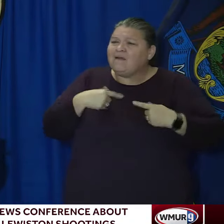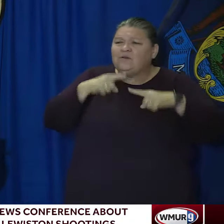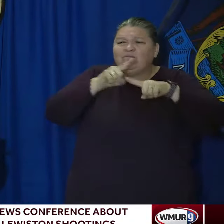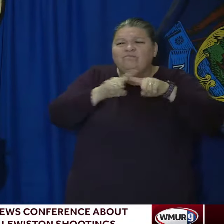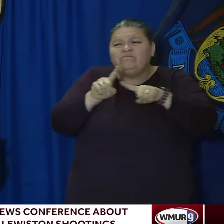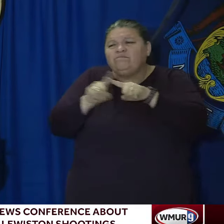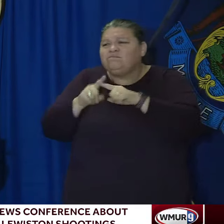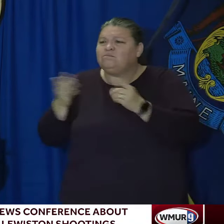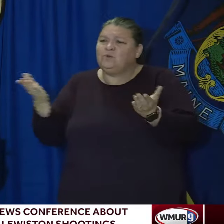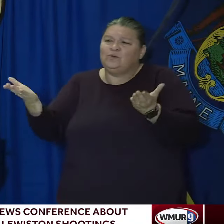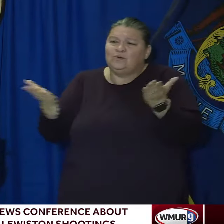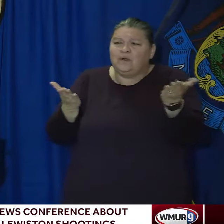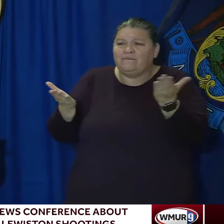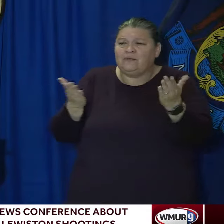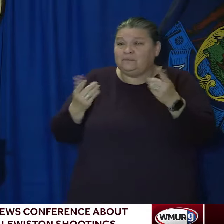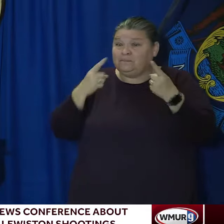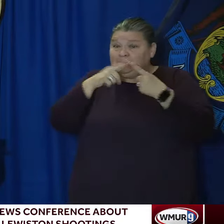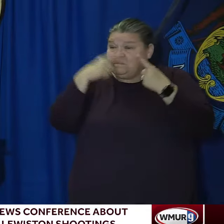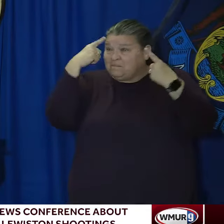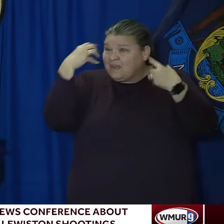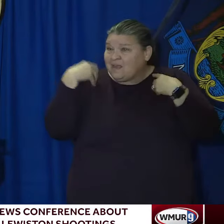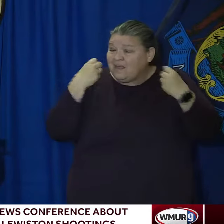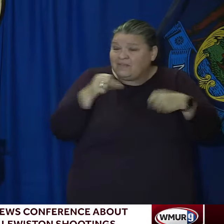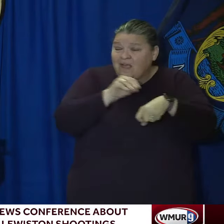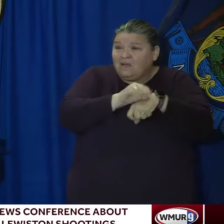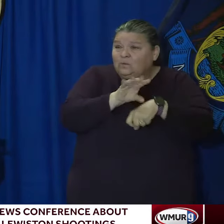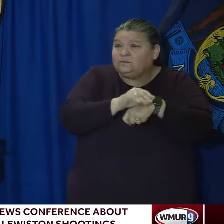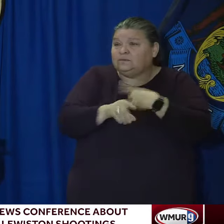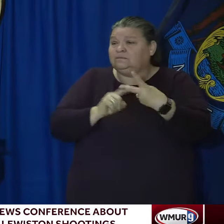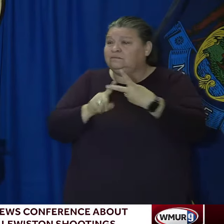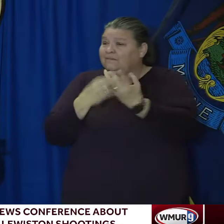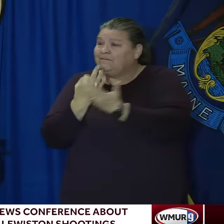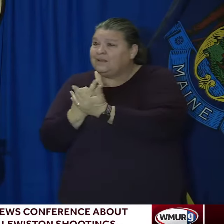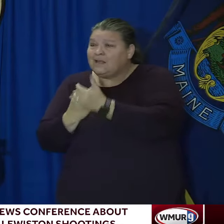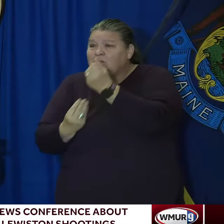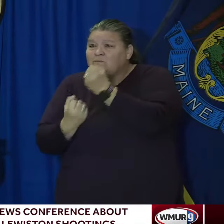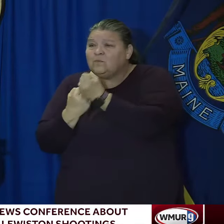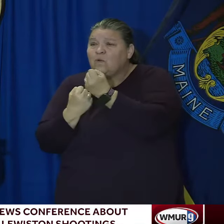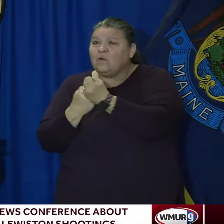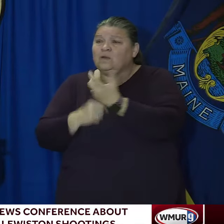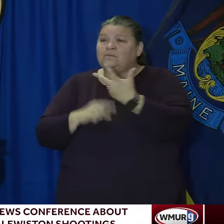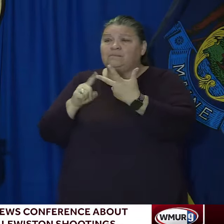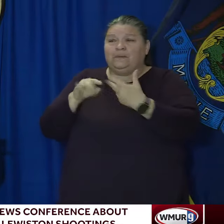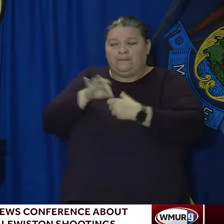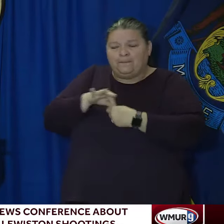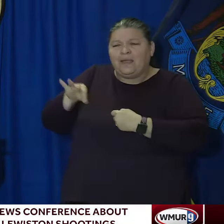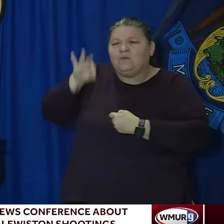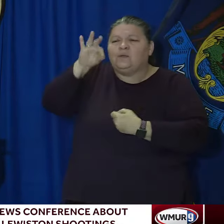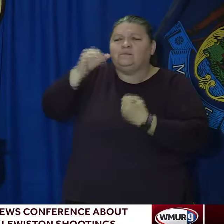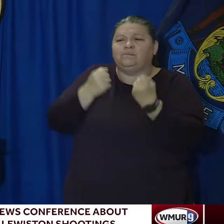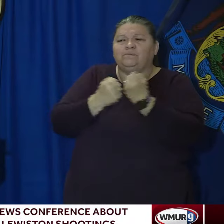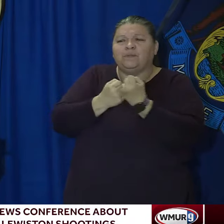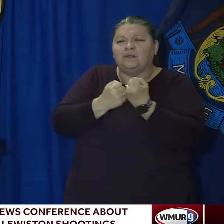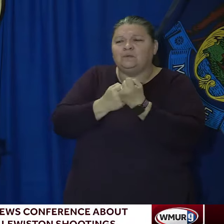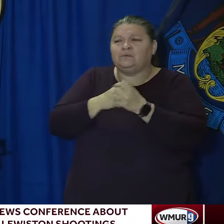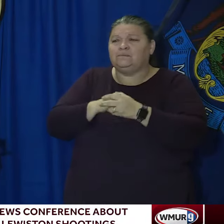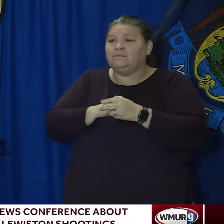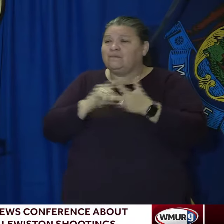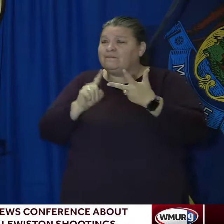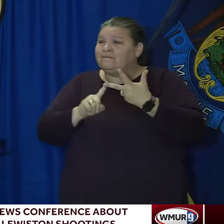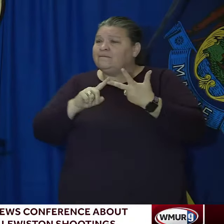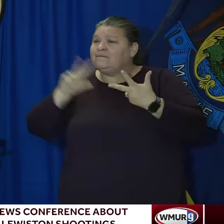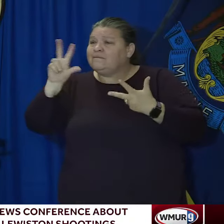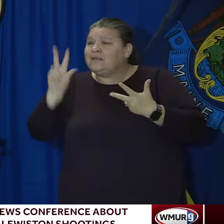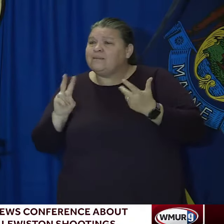mental health counseling, financial aid, spiritual aid, and victim advocacy